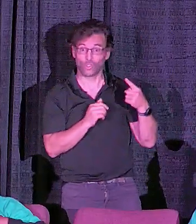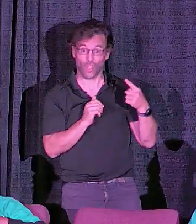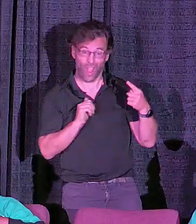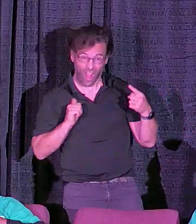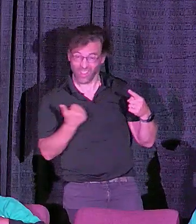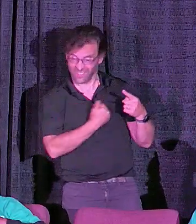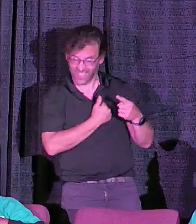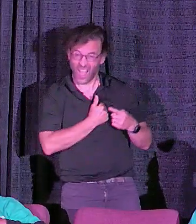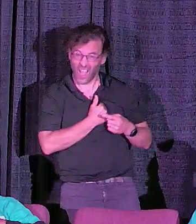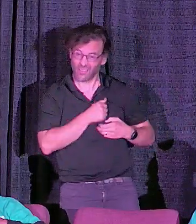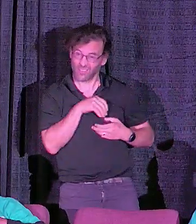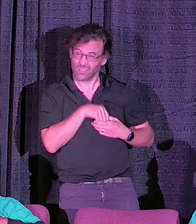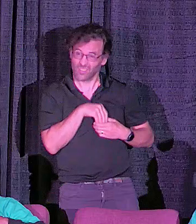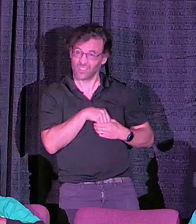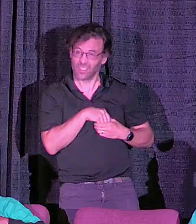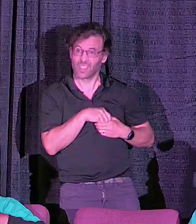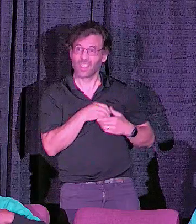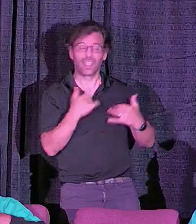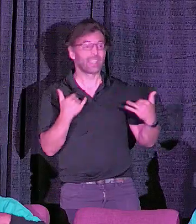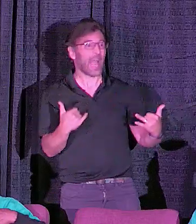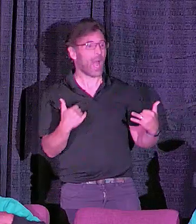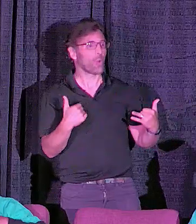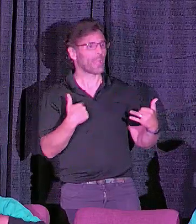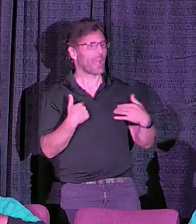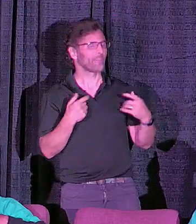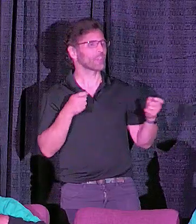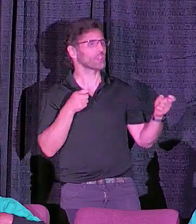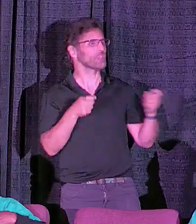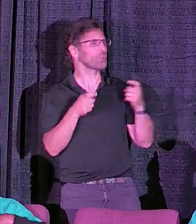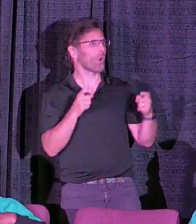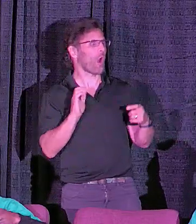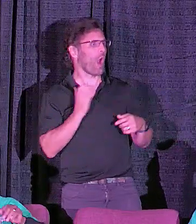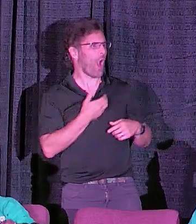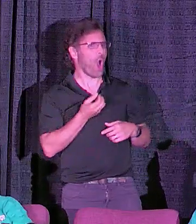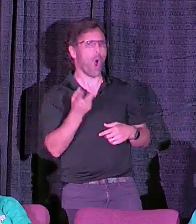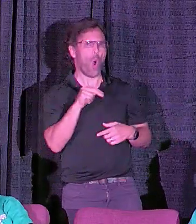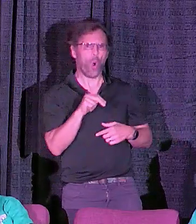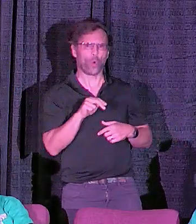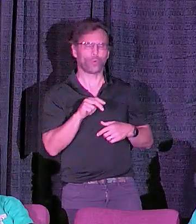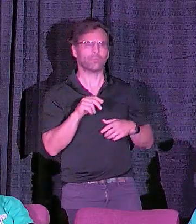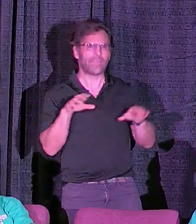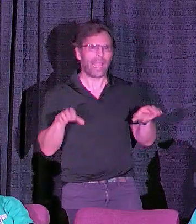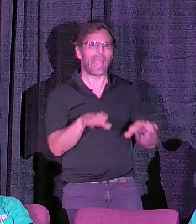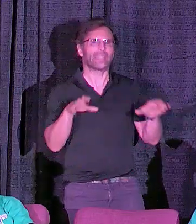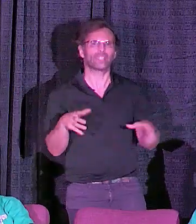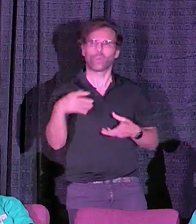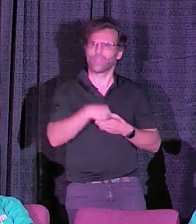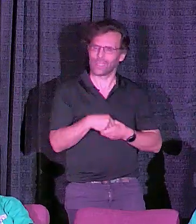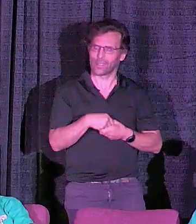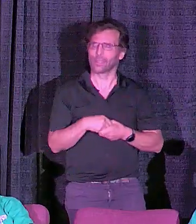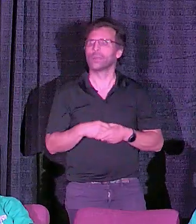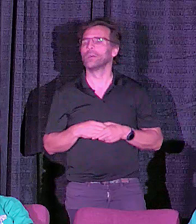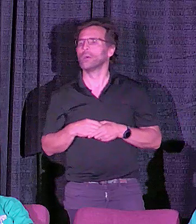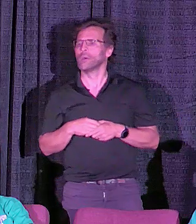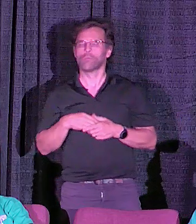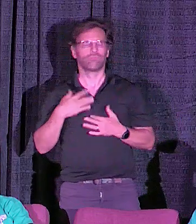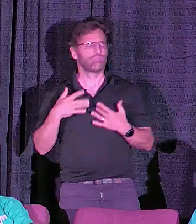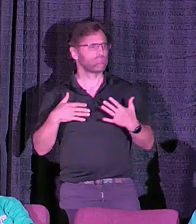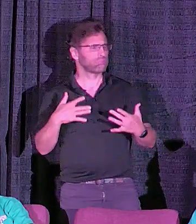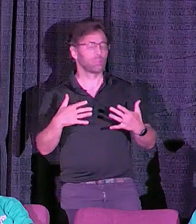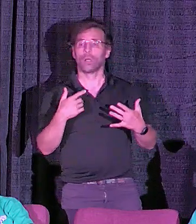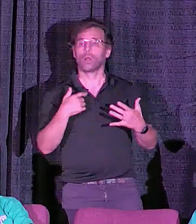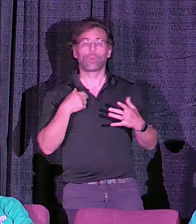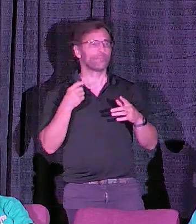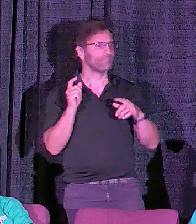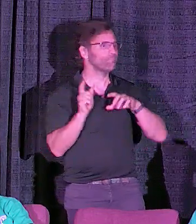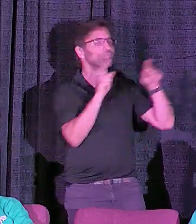We now had control of our own agency within. And one thing led to another. We ended up